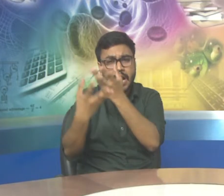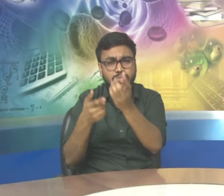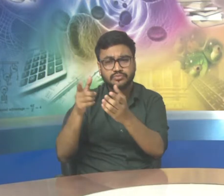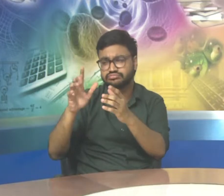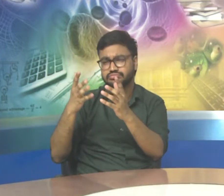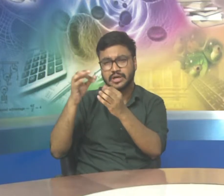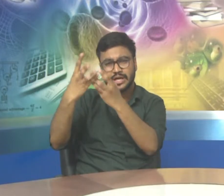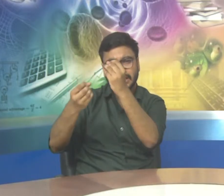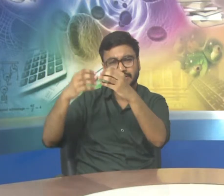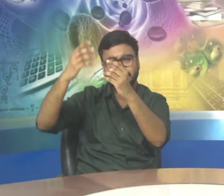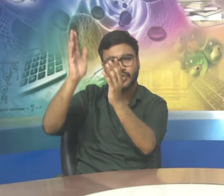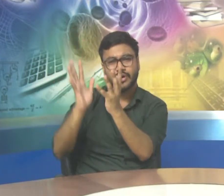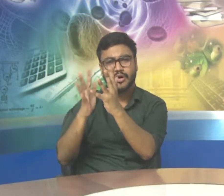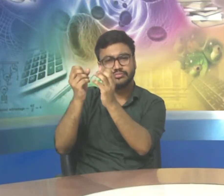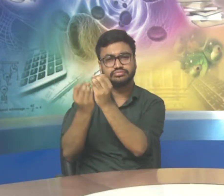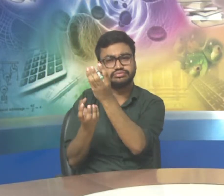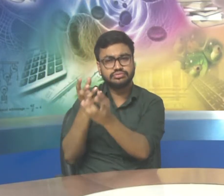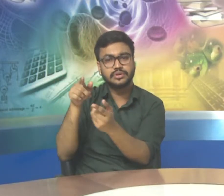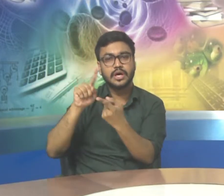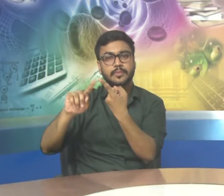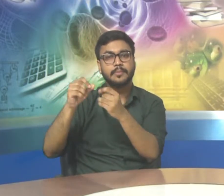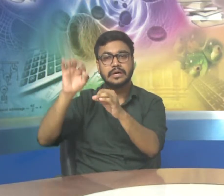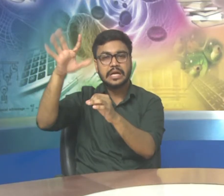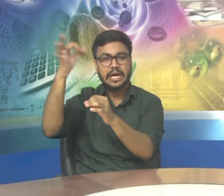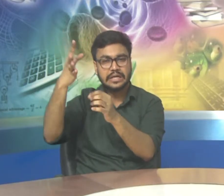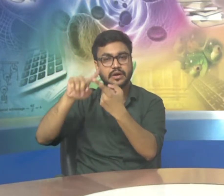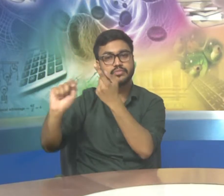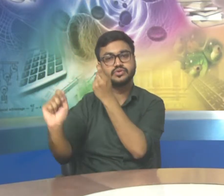Through we get the mechanical energy.